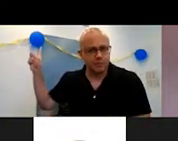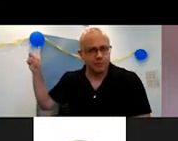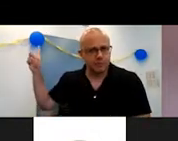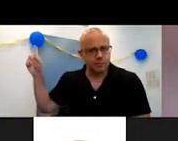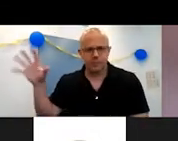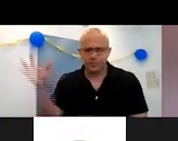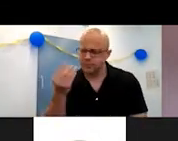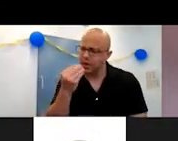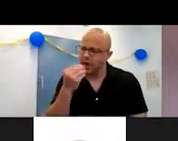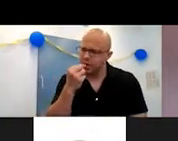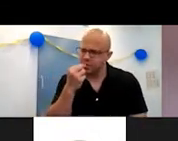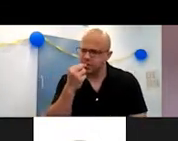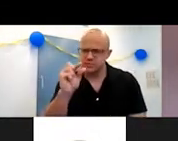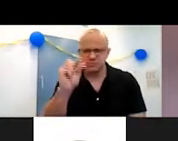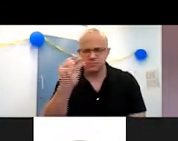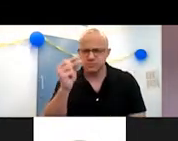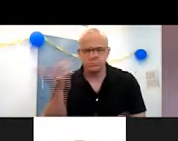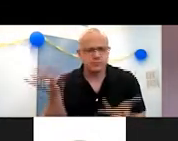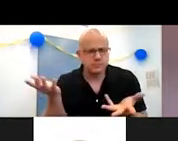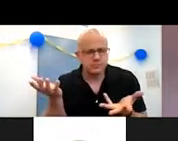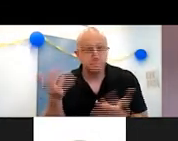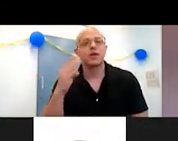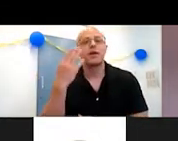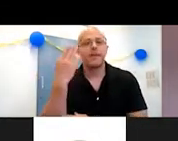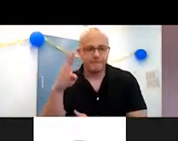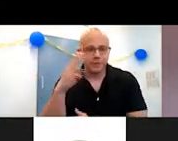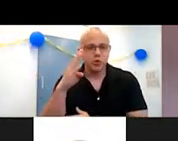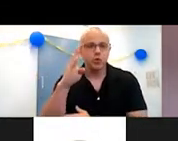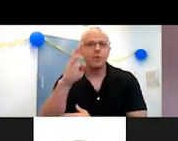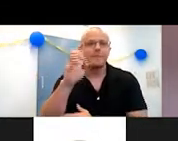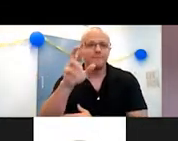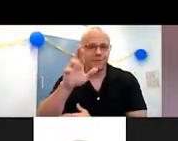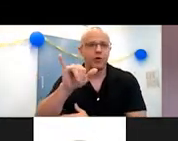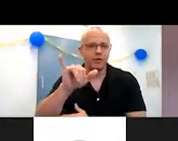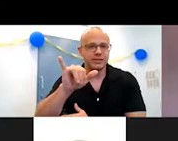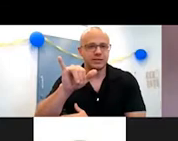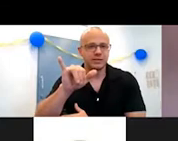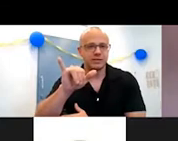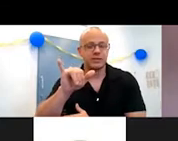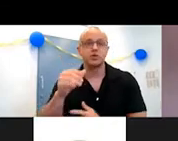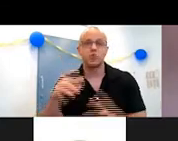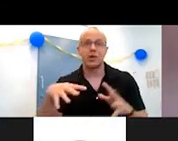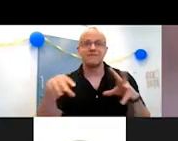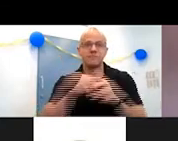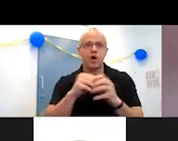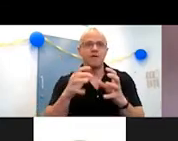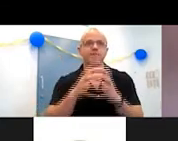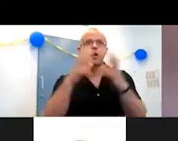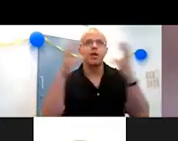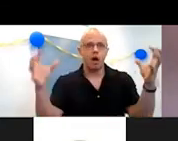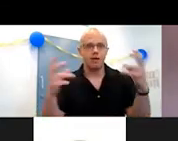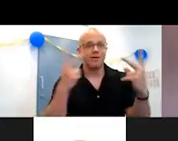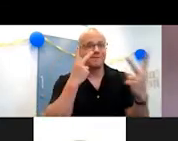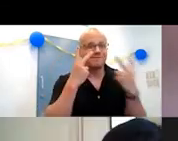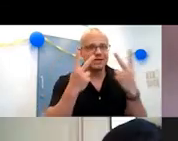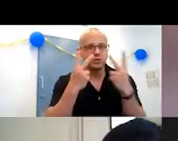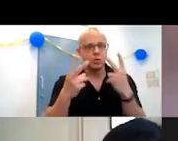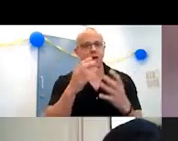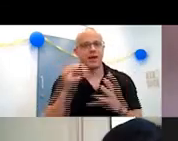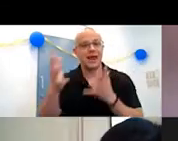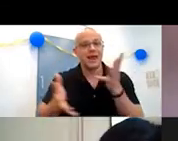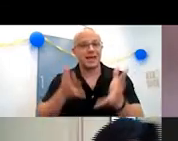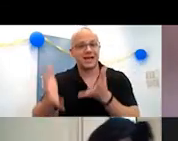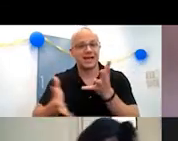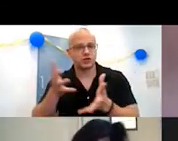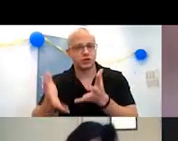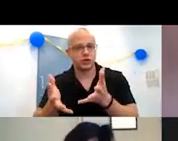or if you're not quite sure about the sign, you can kind of figure out the sign from that.